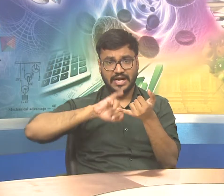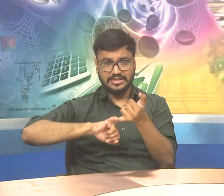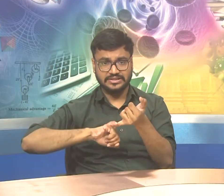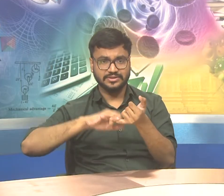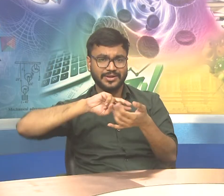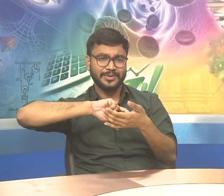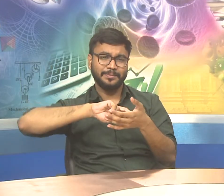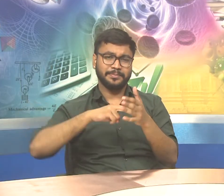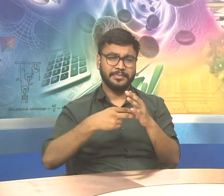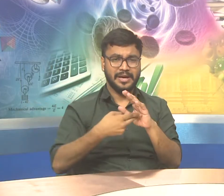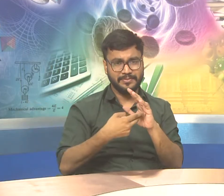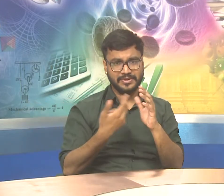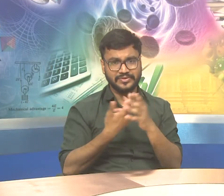And next is nucleus.